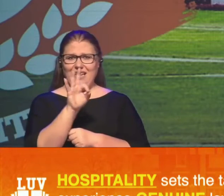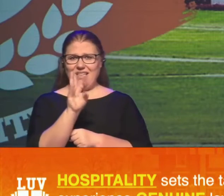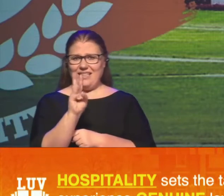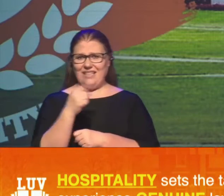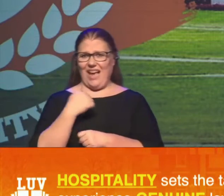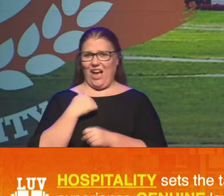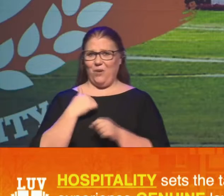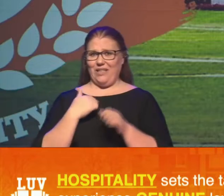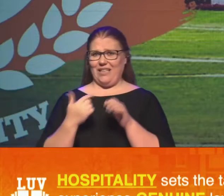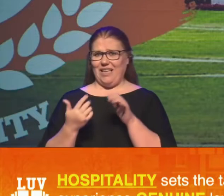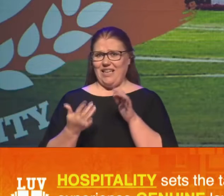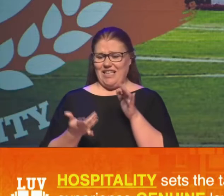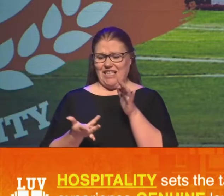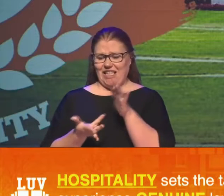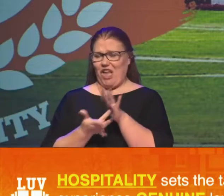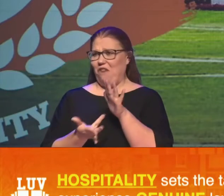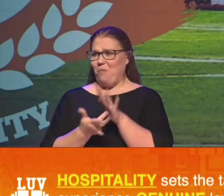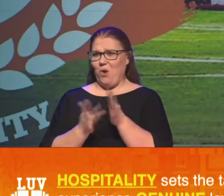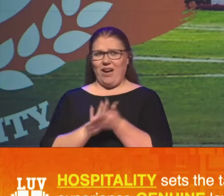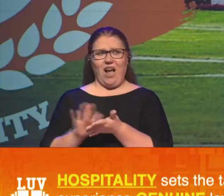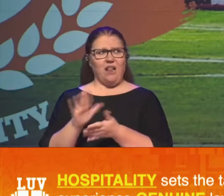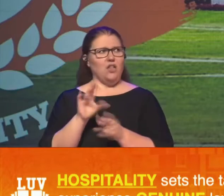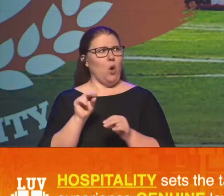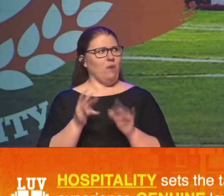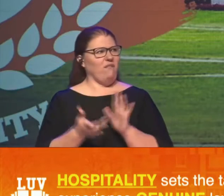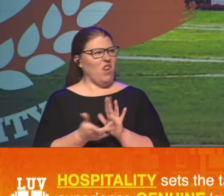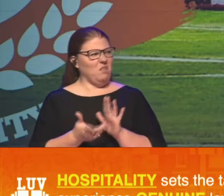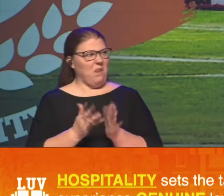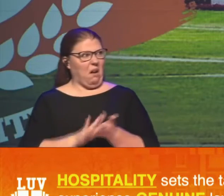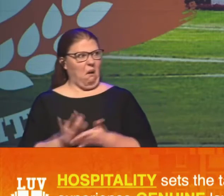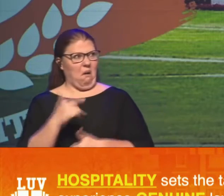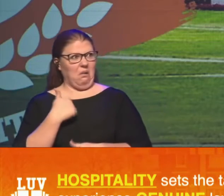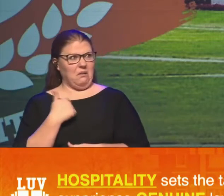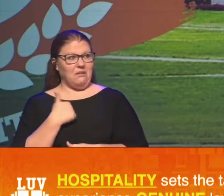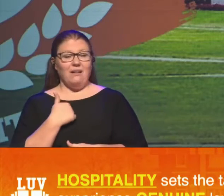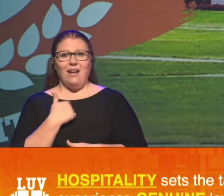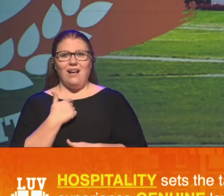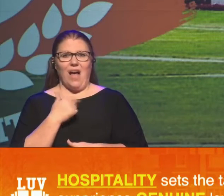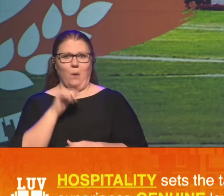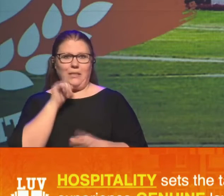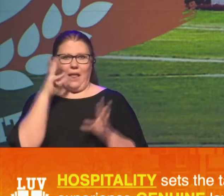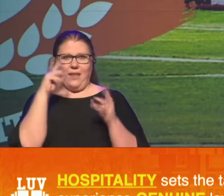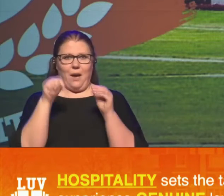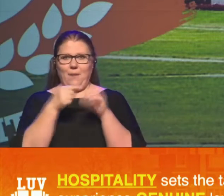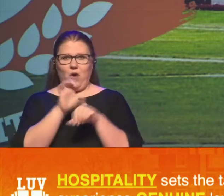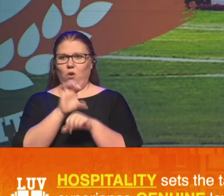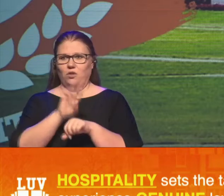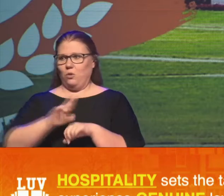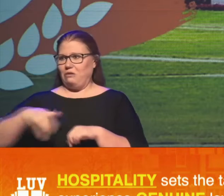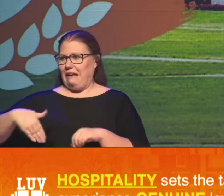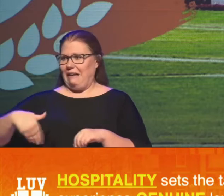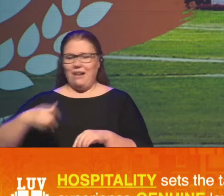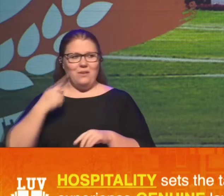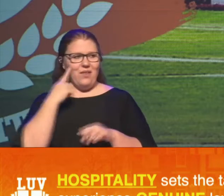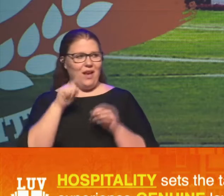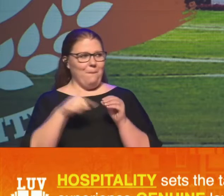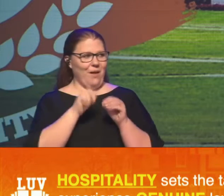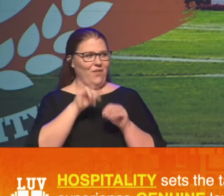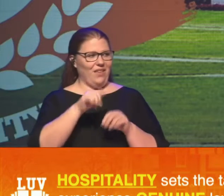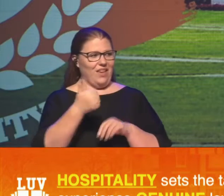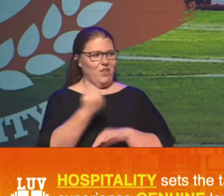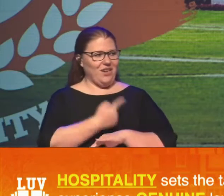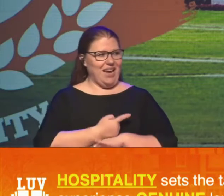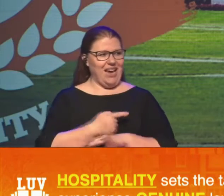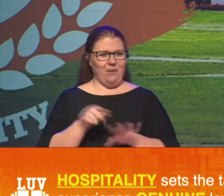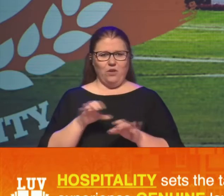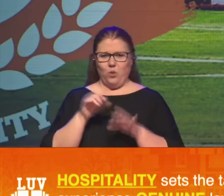in college. I was a freshman in college. I wasn't even thinking about Crossroads Church. I was thinking about this the other day as I